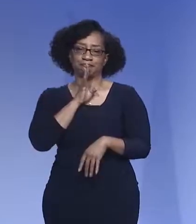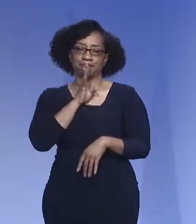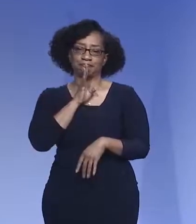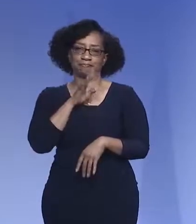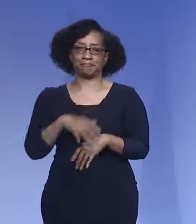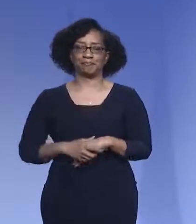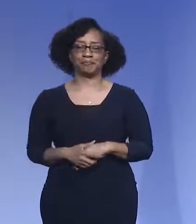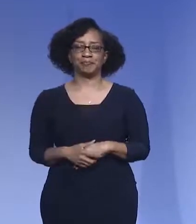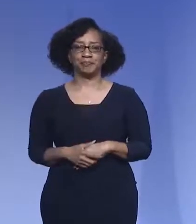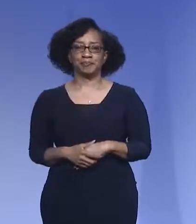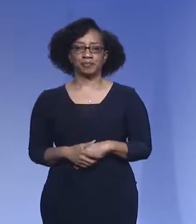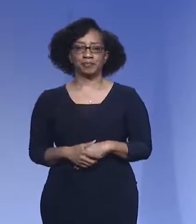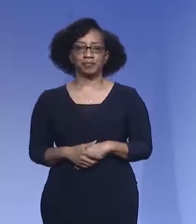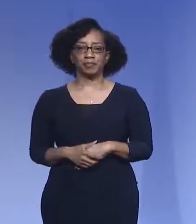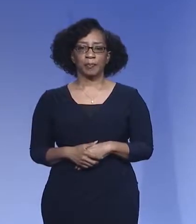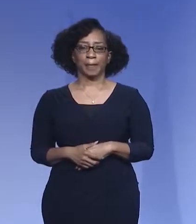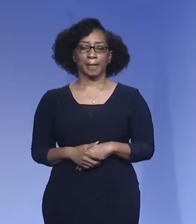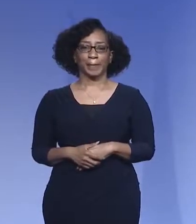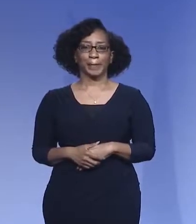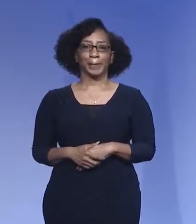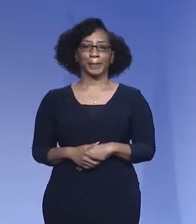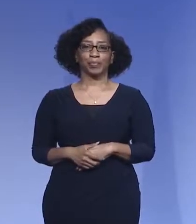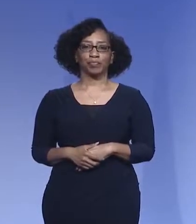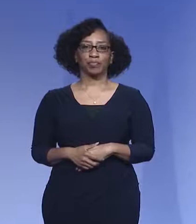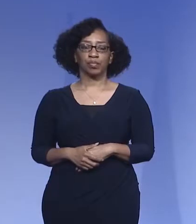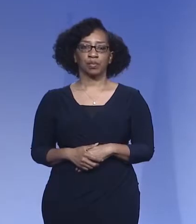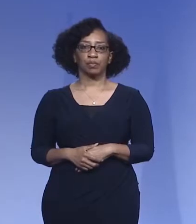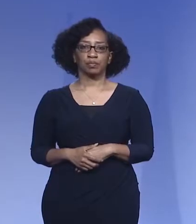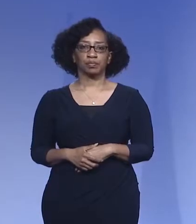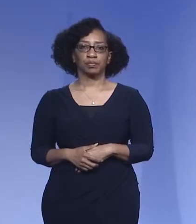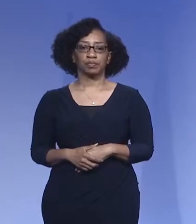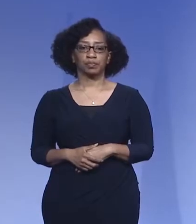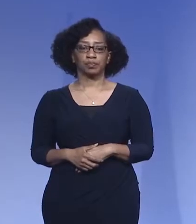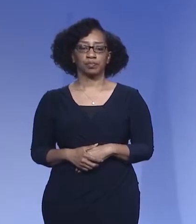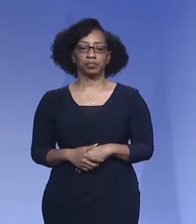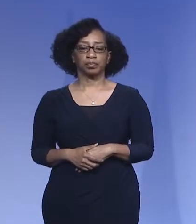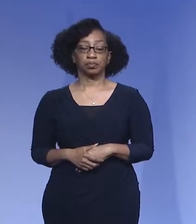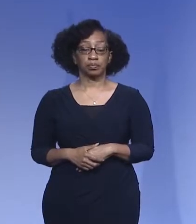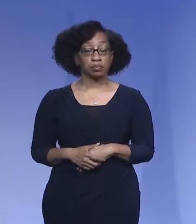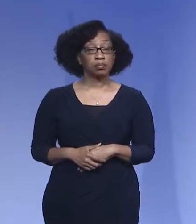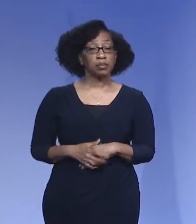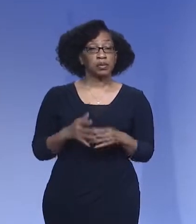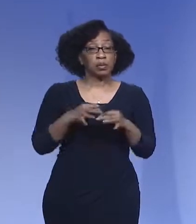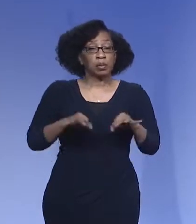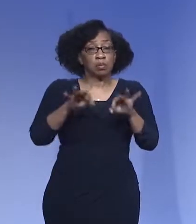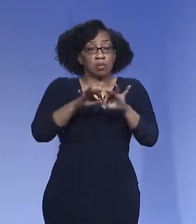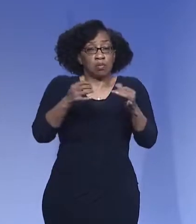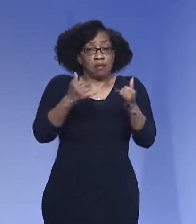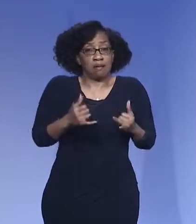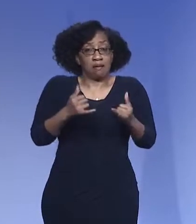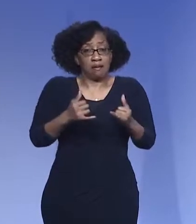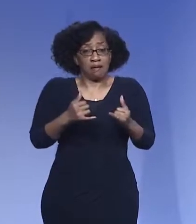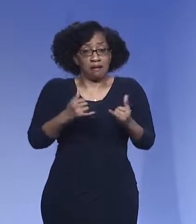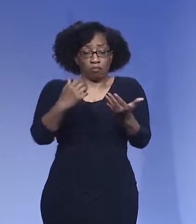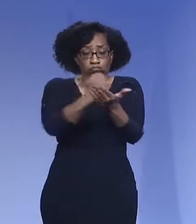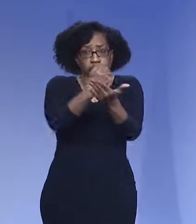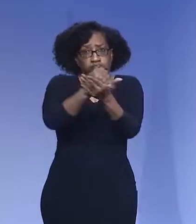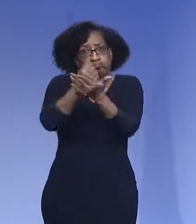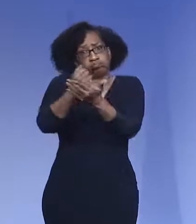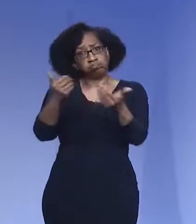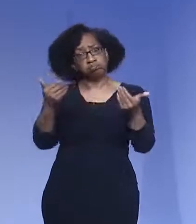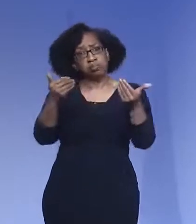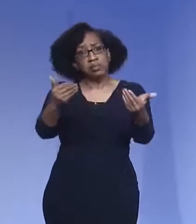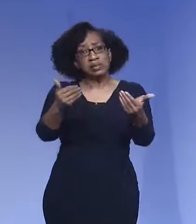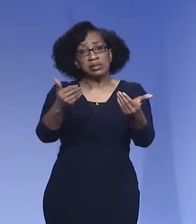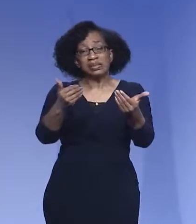imposible, para eliminar cualquier barrera que impida que alguien se ponga la vacuna. So we have to take advantage of that opportunity, because other communities are not